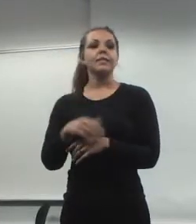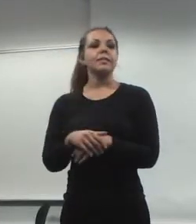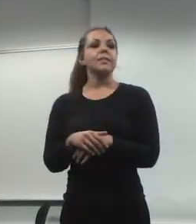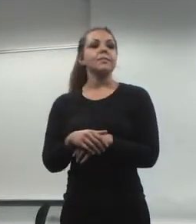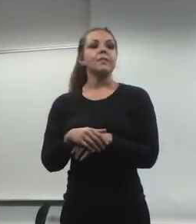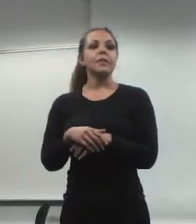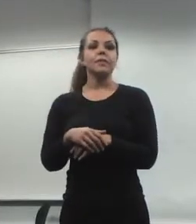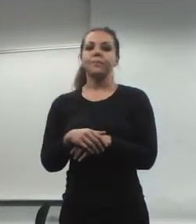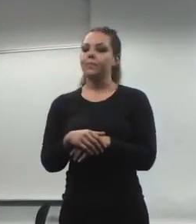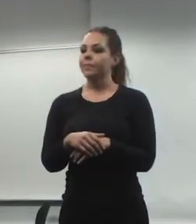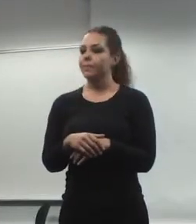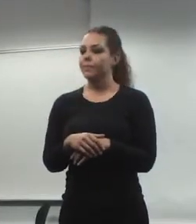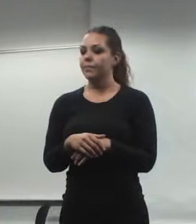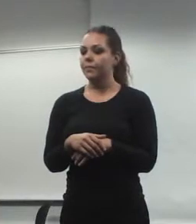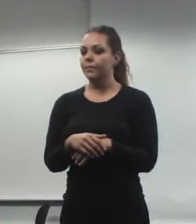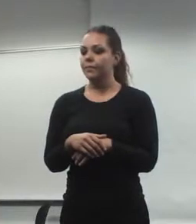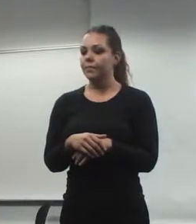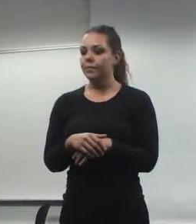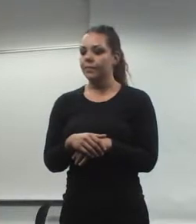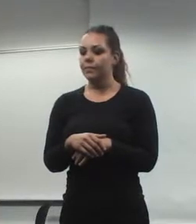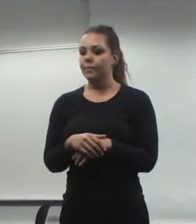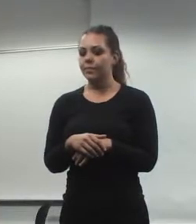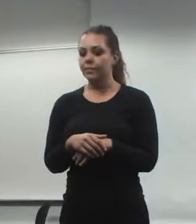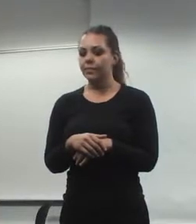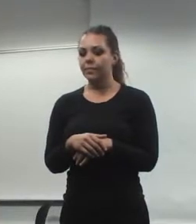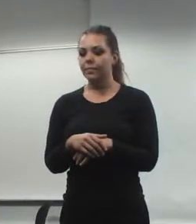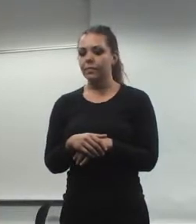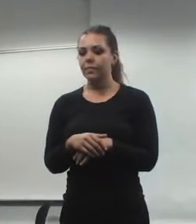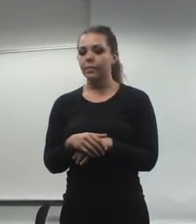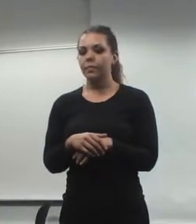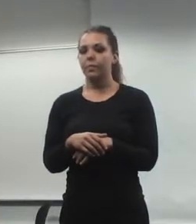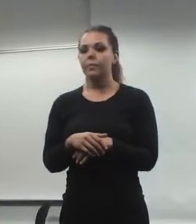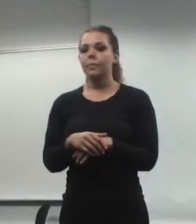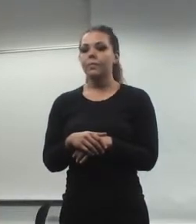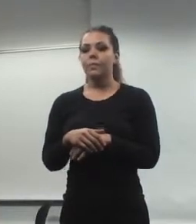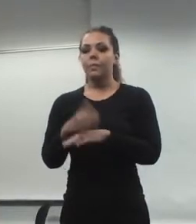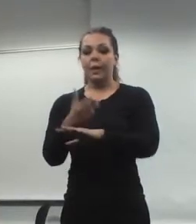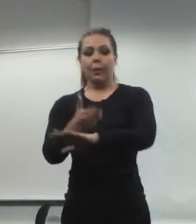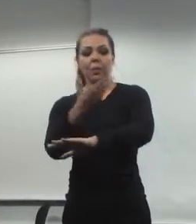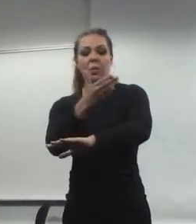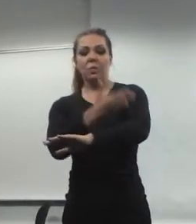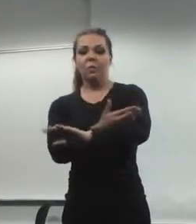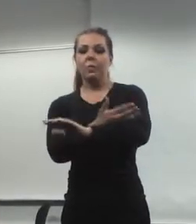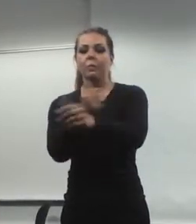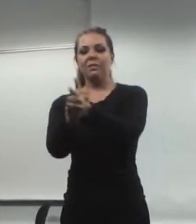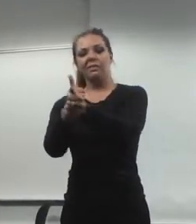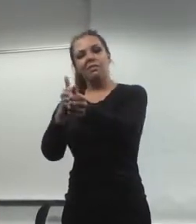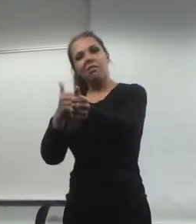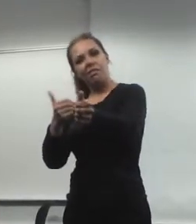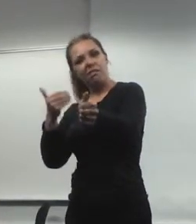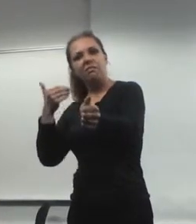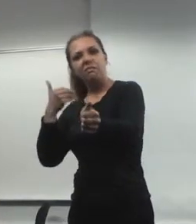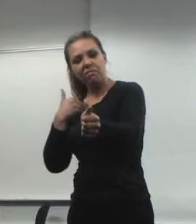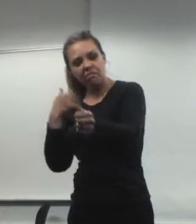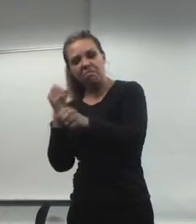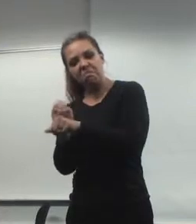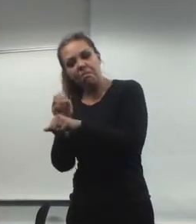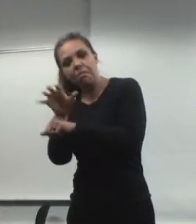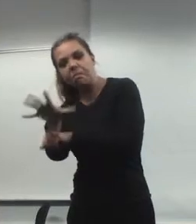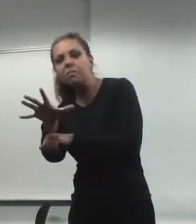genetic and causes quite a few different developmental delays. One of the side effects of Williams syndrome